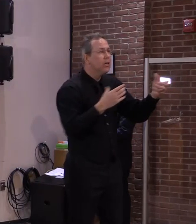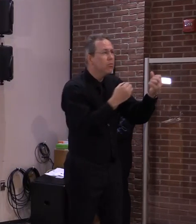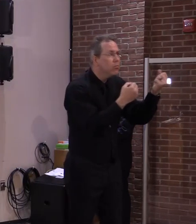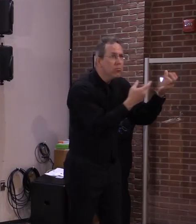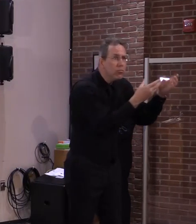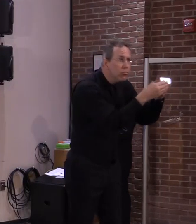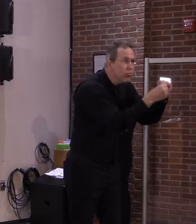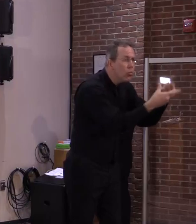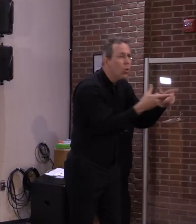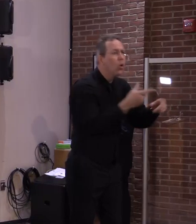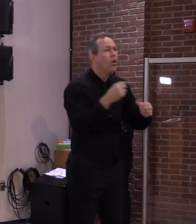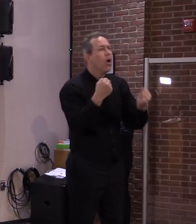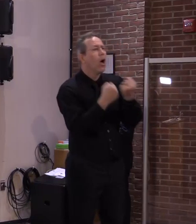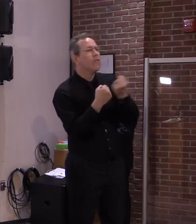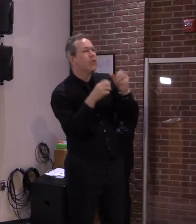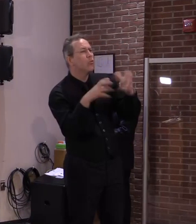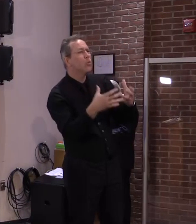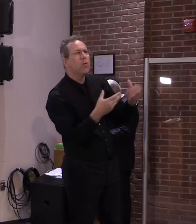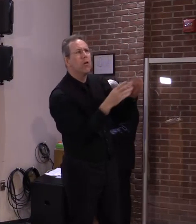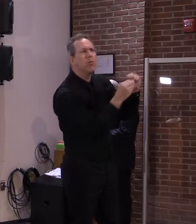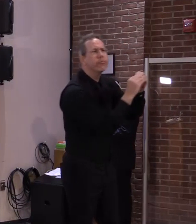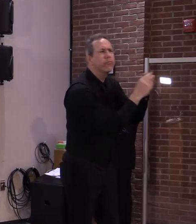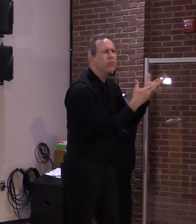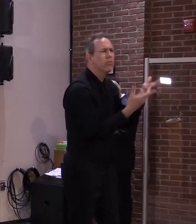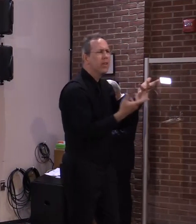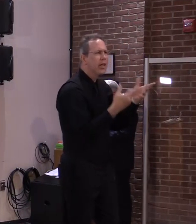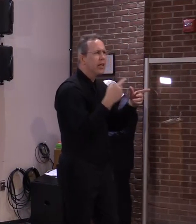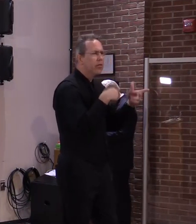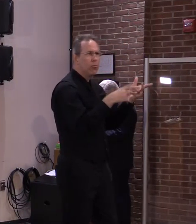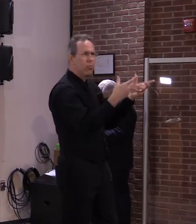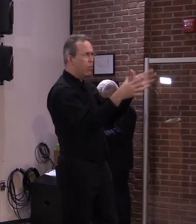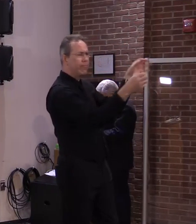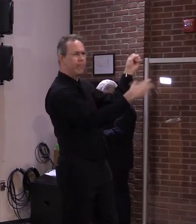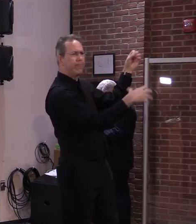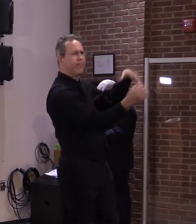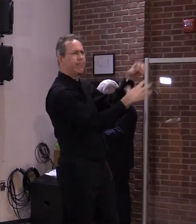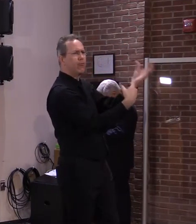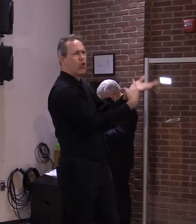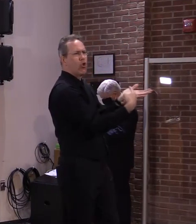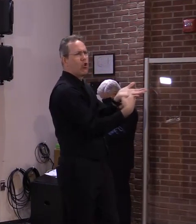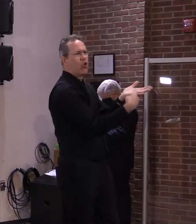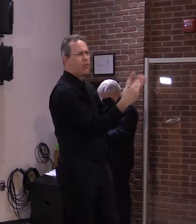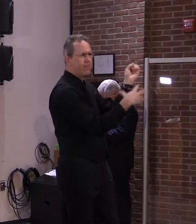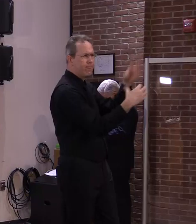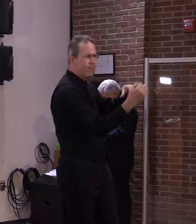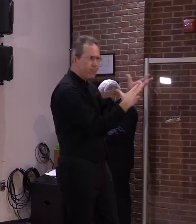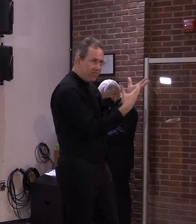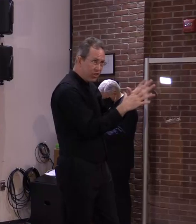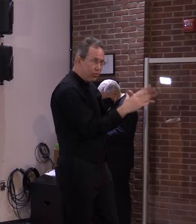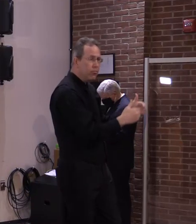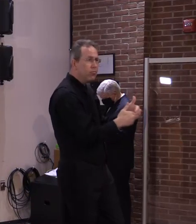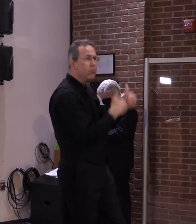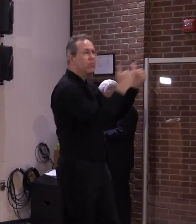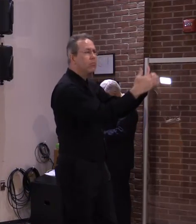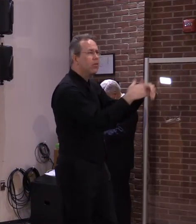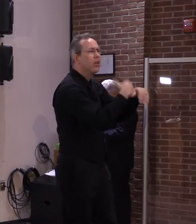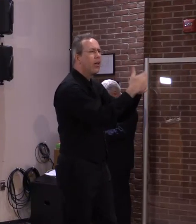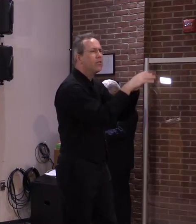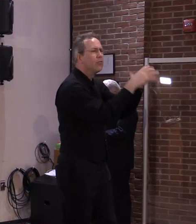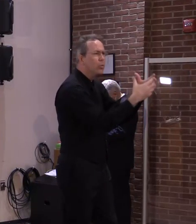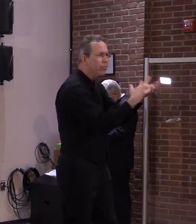But until it's presented in bill form and passed out of committee and then goes through all the other ups